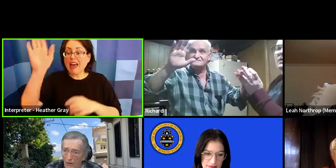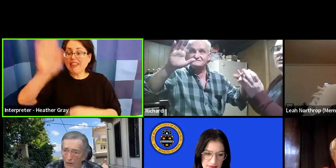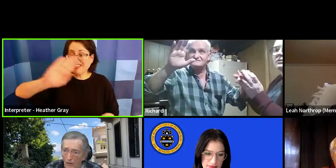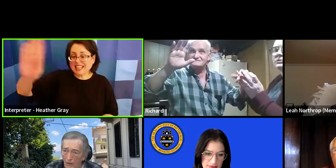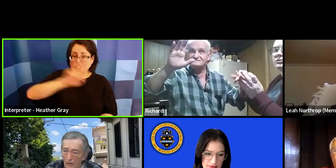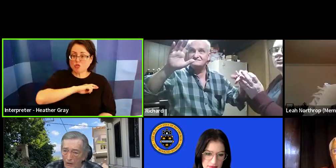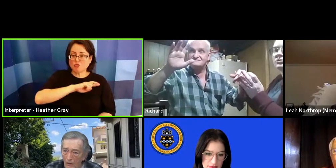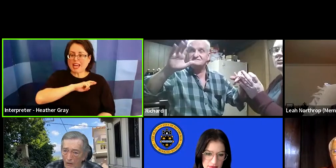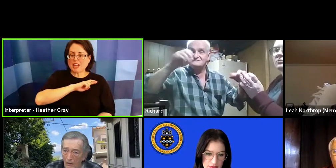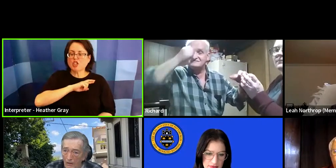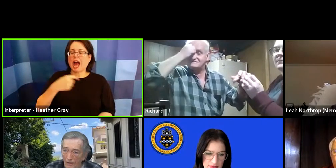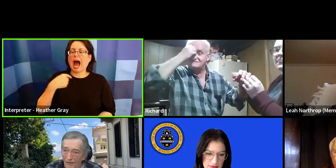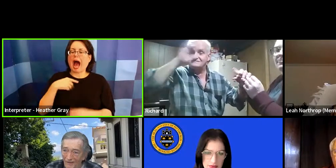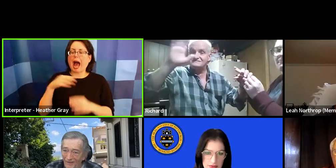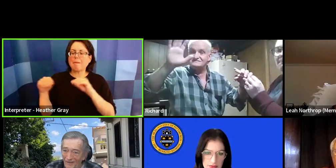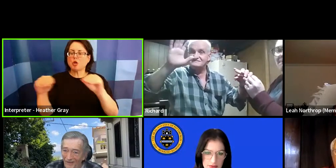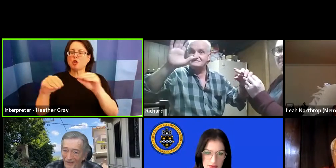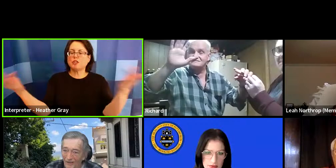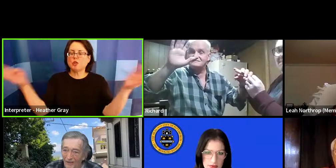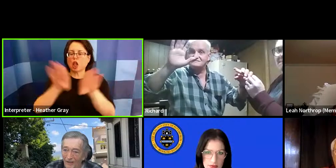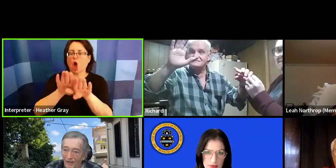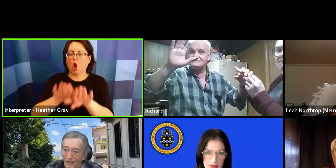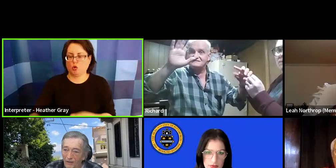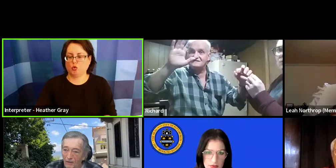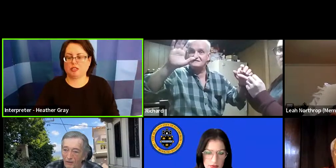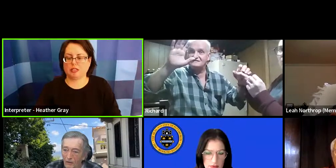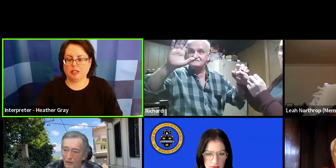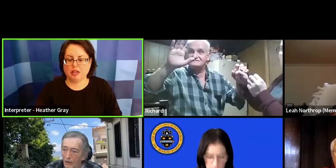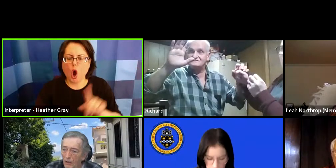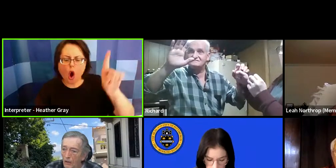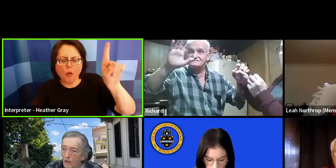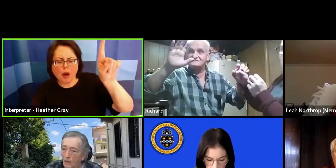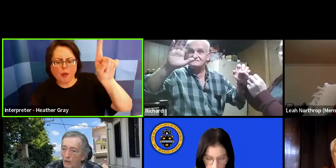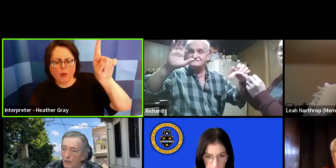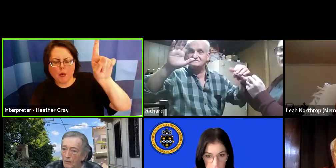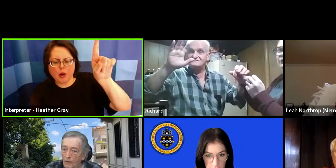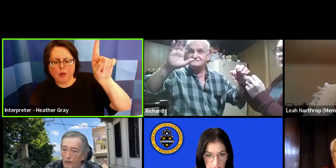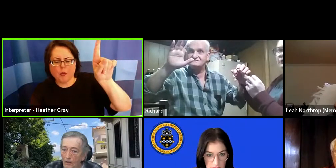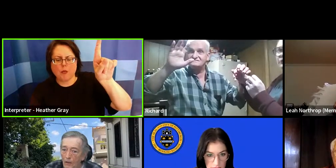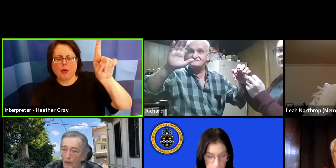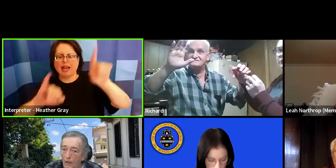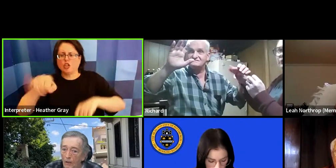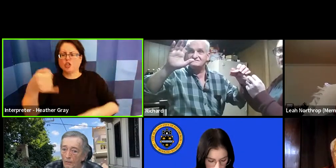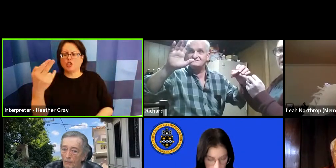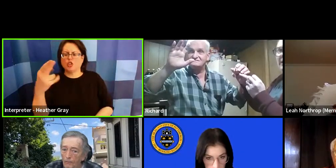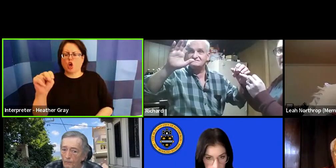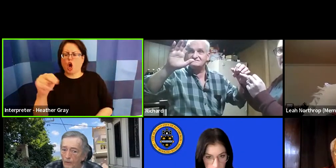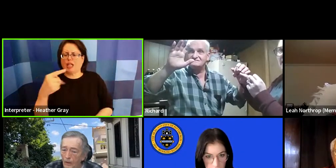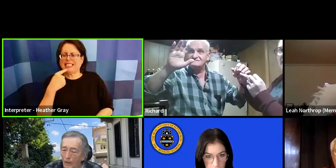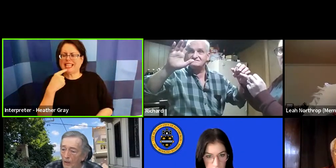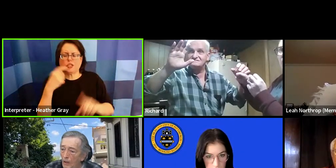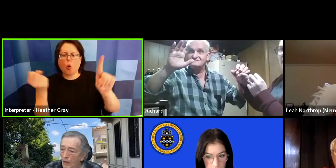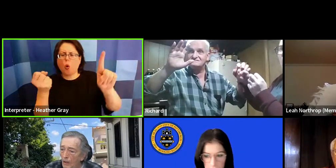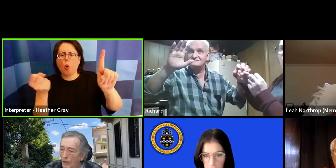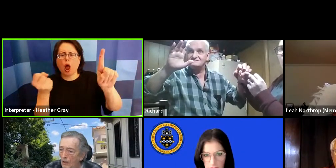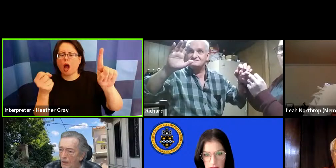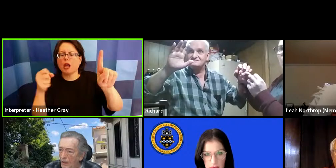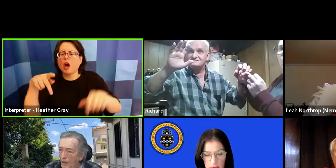I'd like to make a motion to close. Hold on a second. I wanted to, because Paul didn't get a chance to talk about